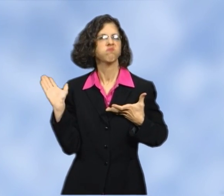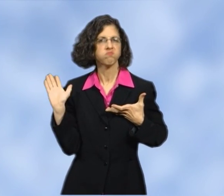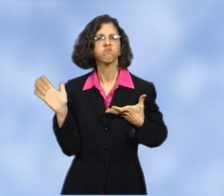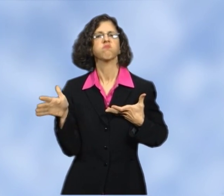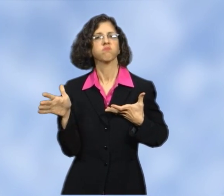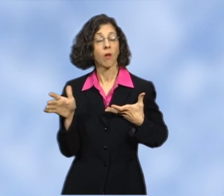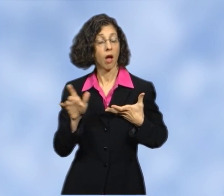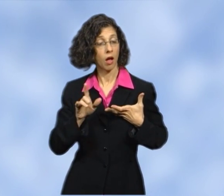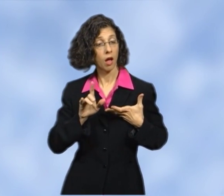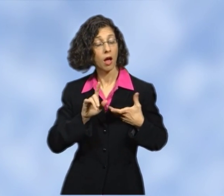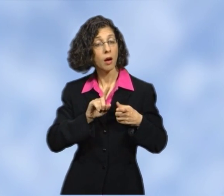the affected area.